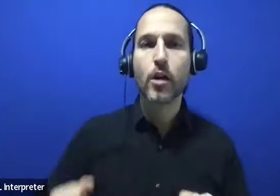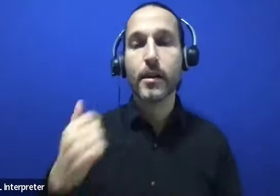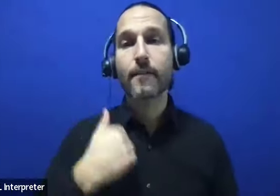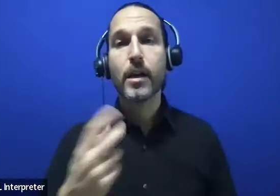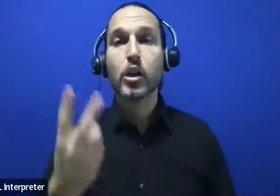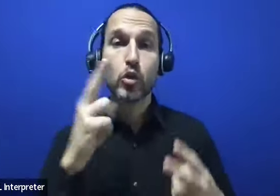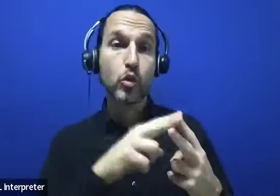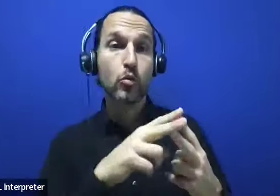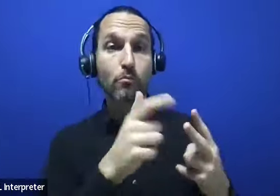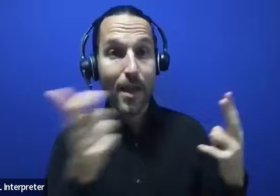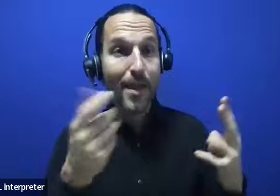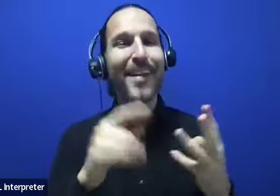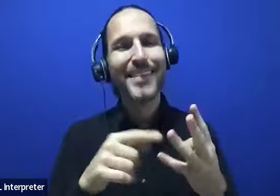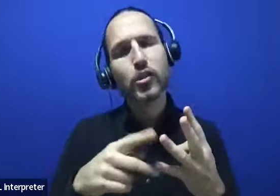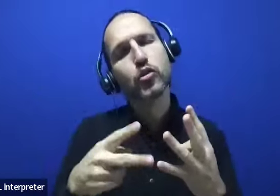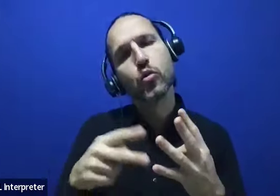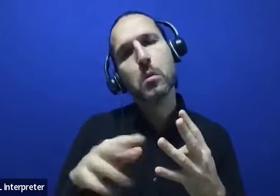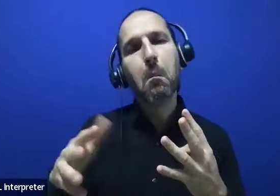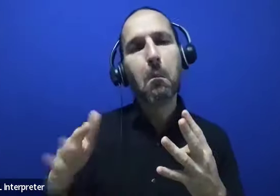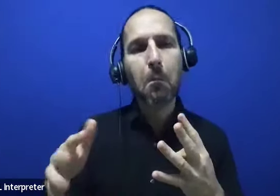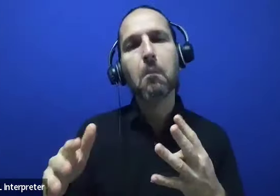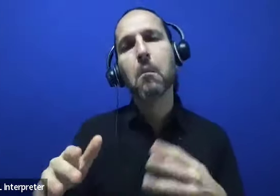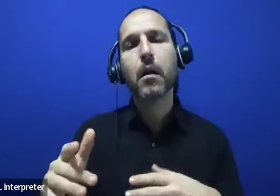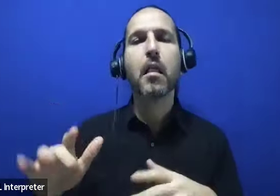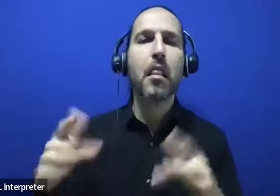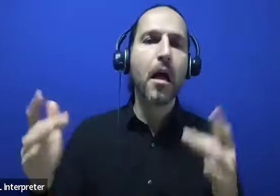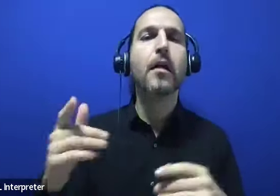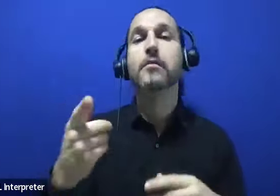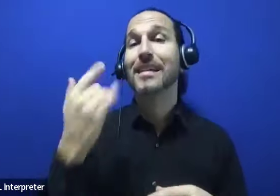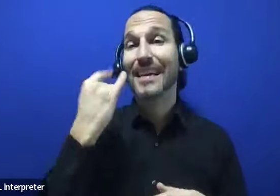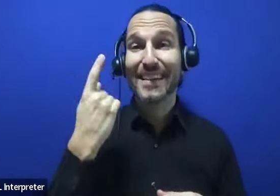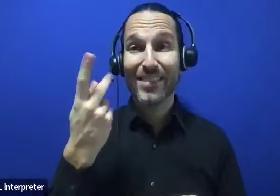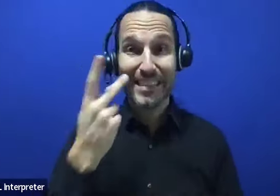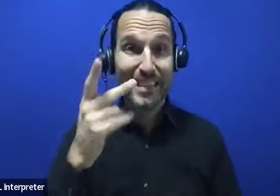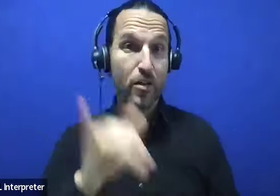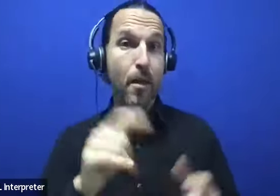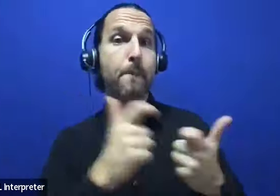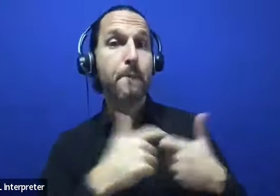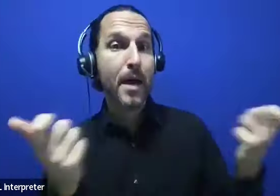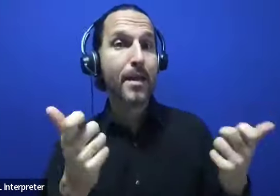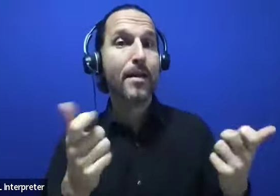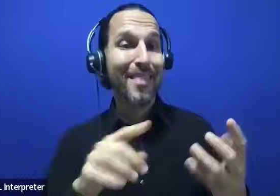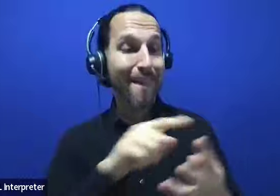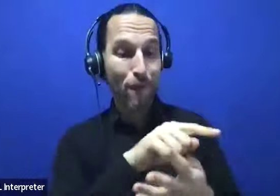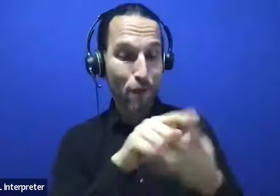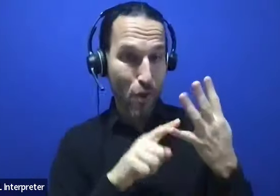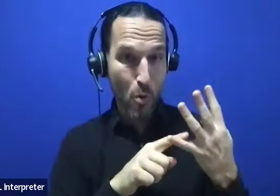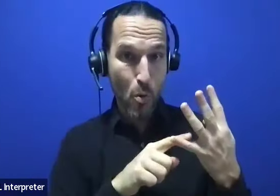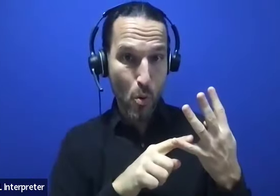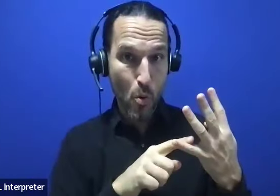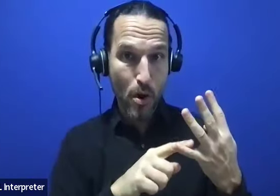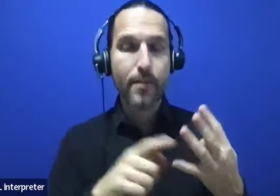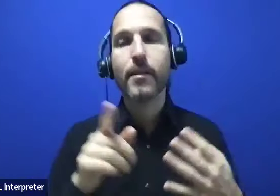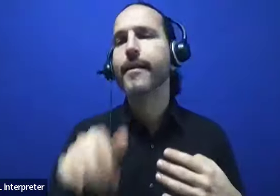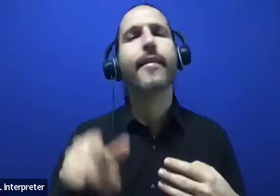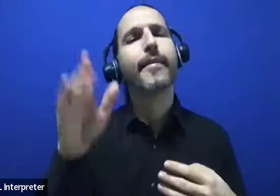two minors, you have Charge. So even though we seem to have a system where the major things are these four, it's